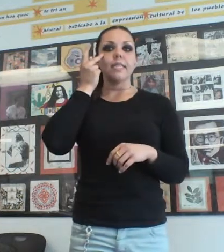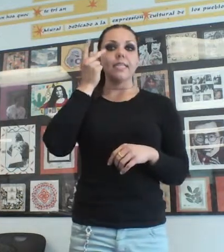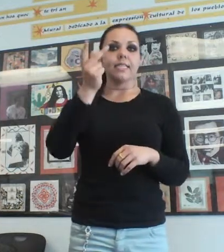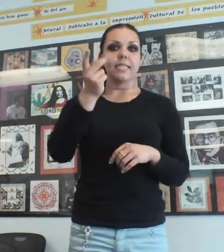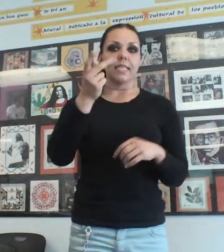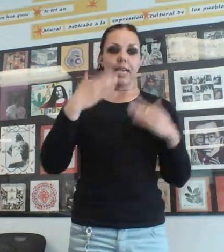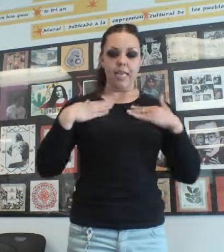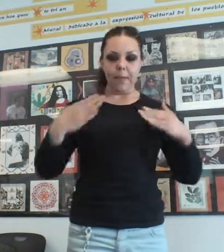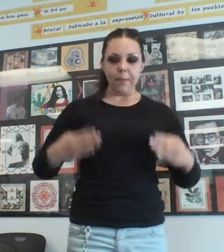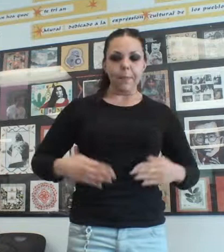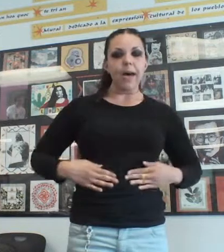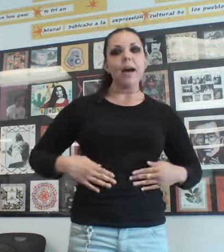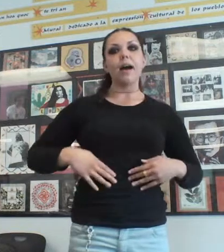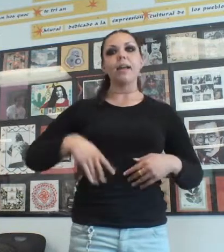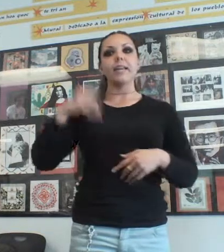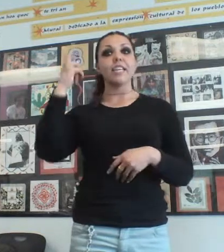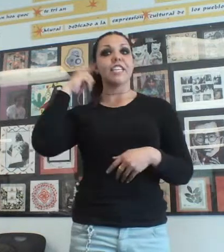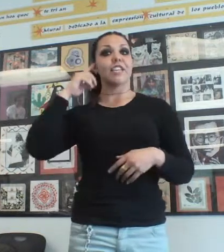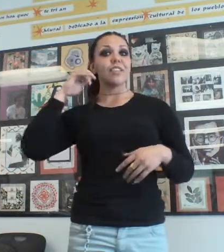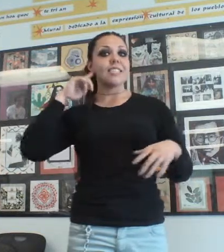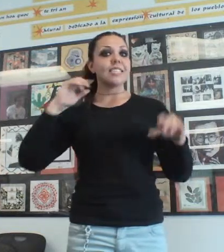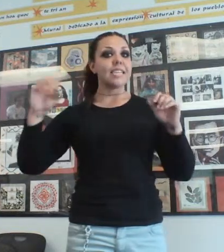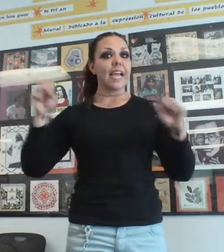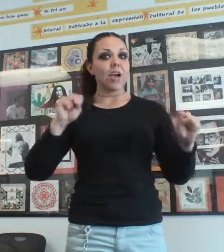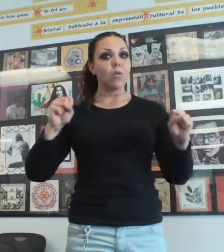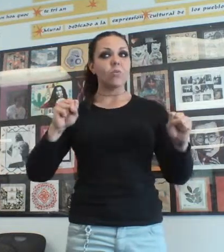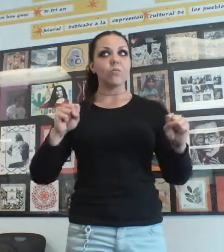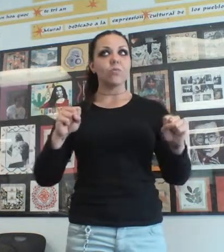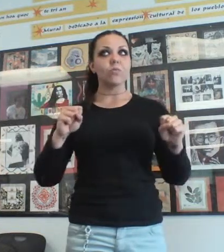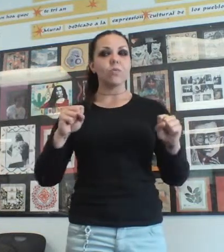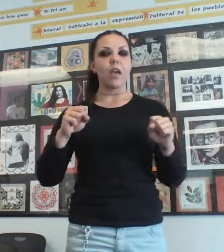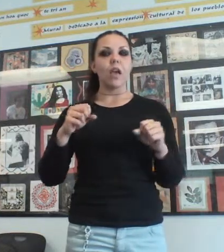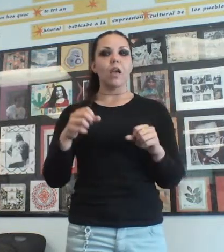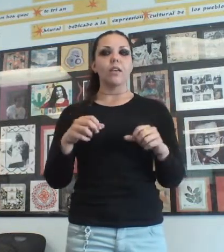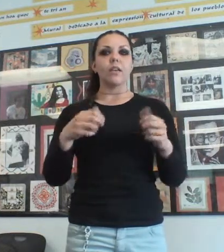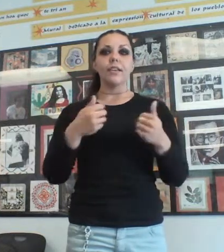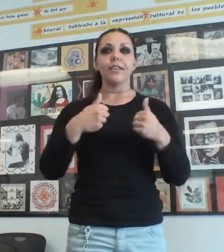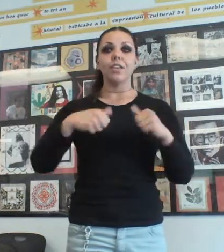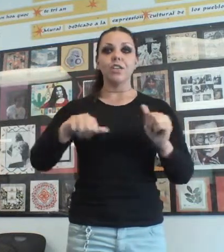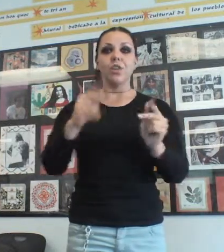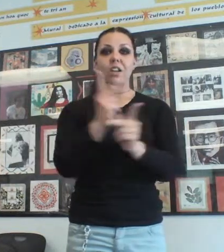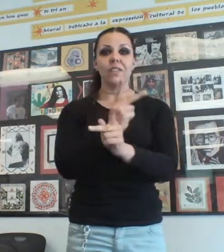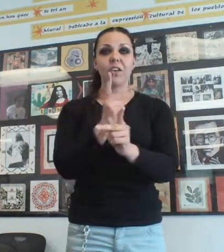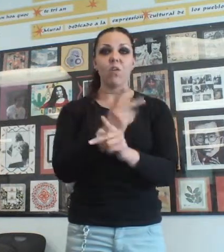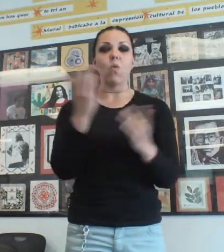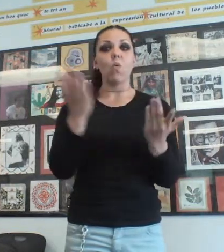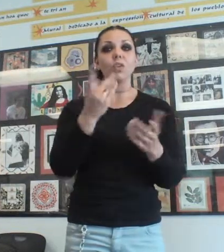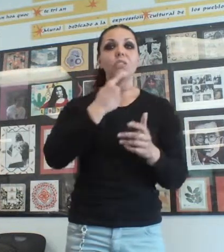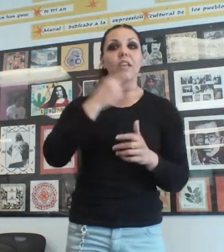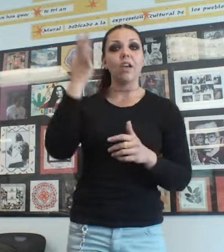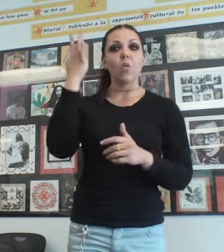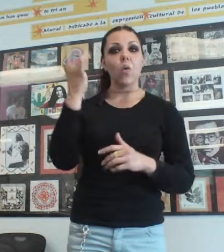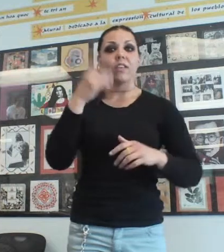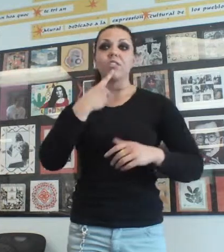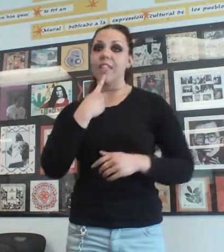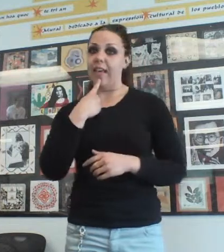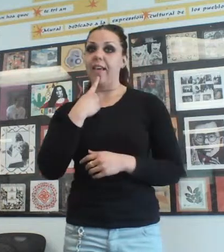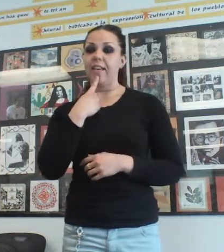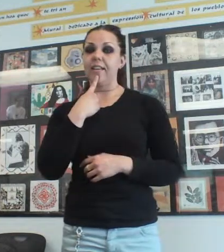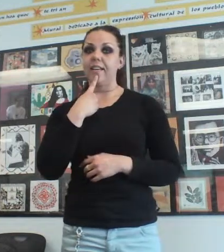we try to figure out what it is that they're saying, why they're saying it, listen to the words, try to apply